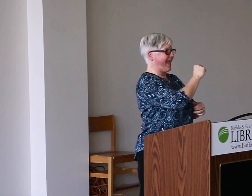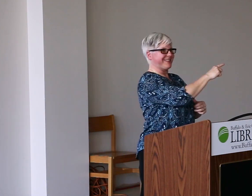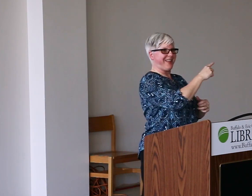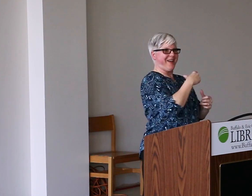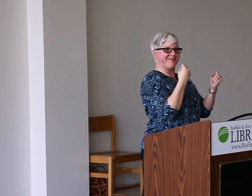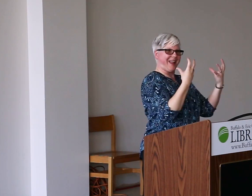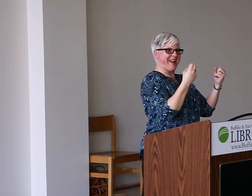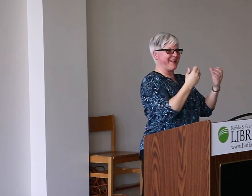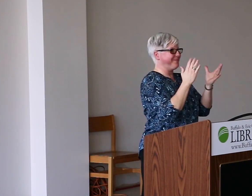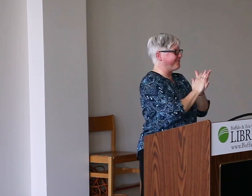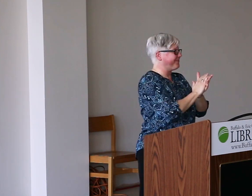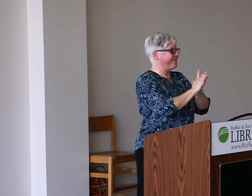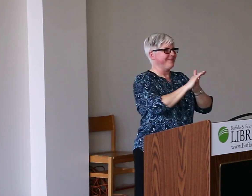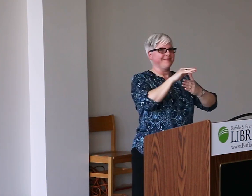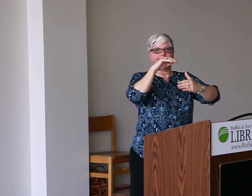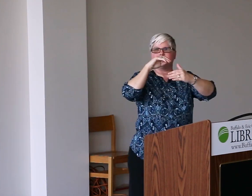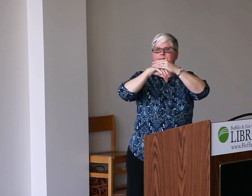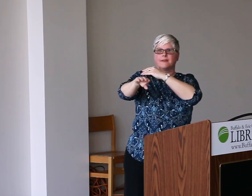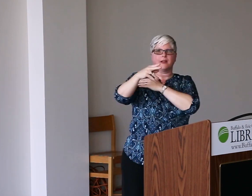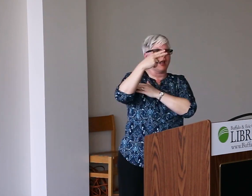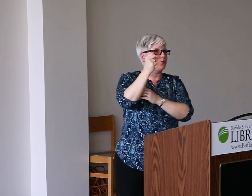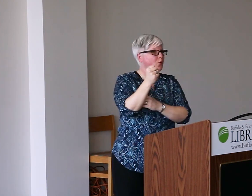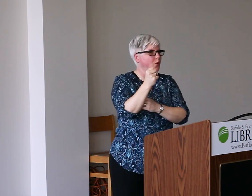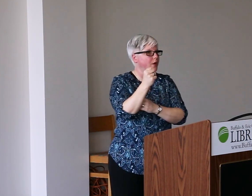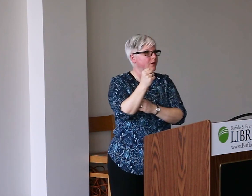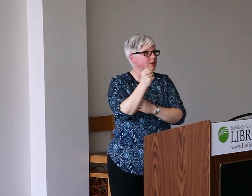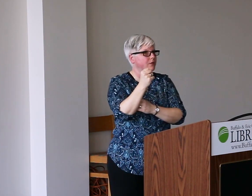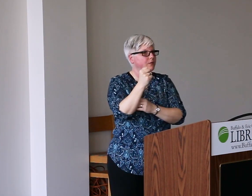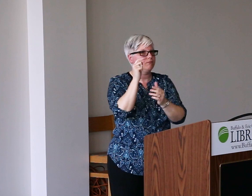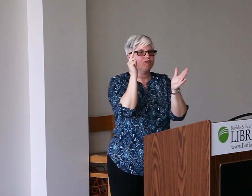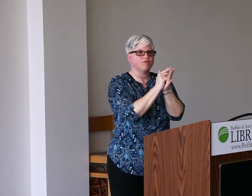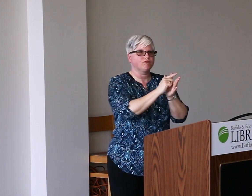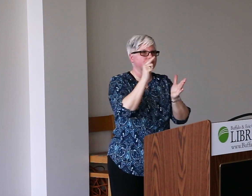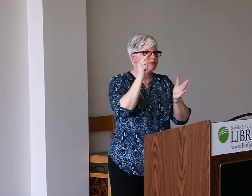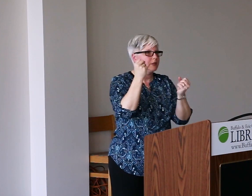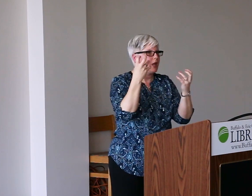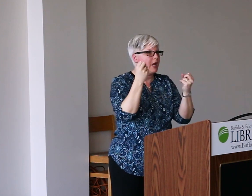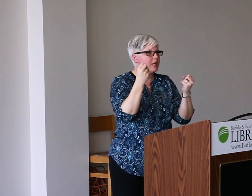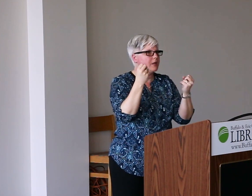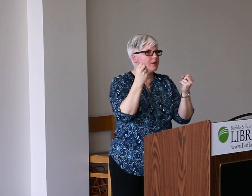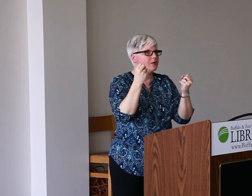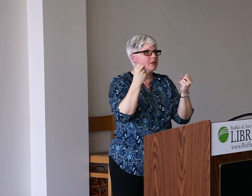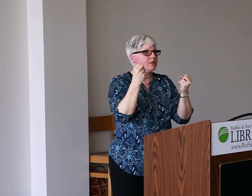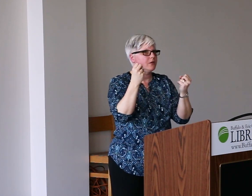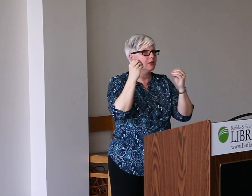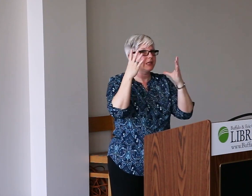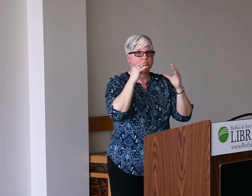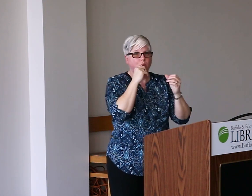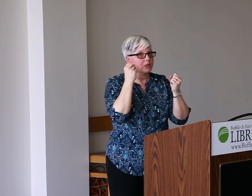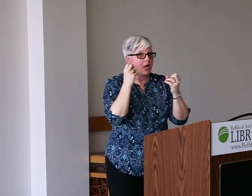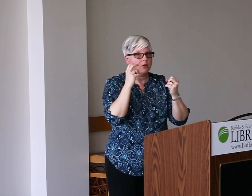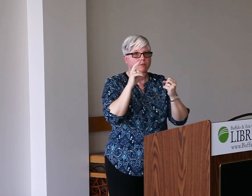So after I experienced ASL and began to sign, I entered high school, and sign language was